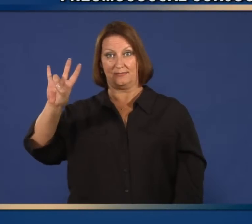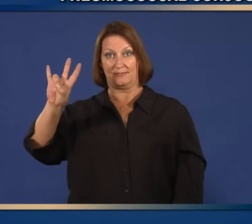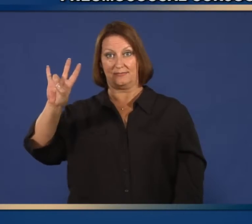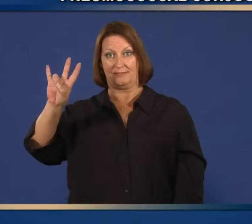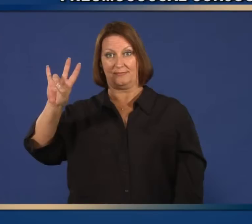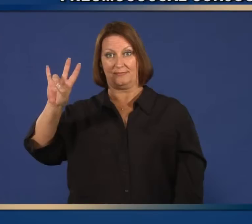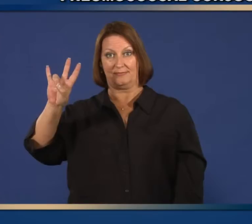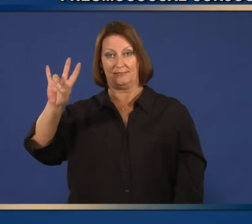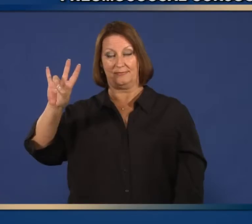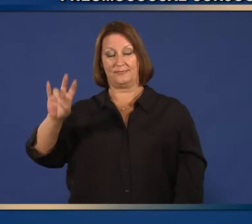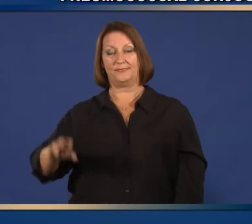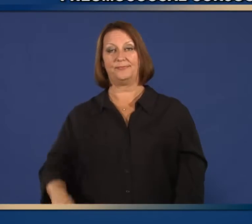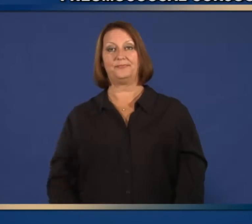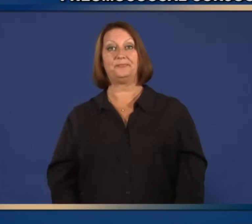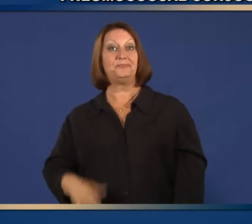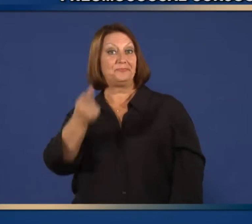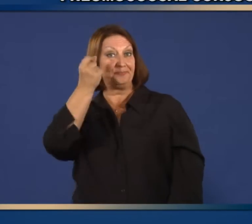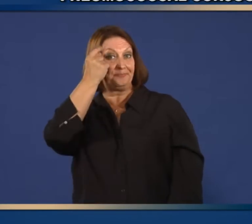1-800-822-7967.